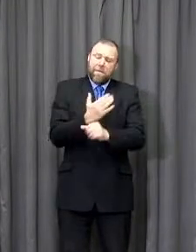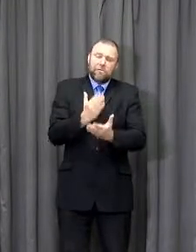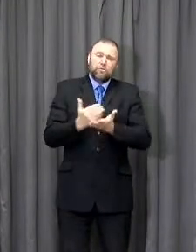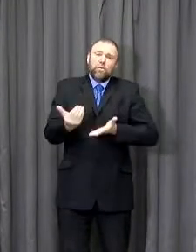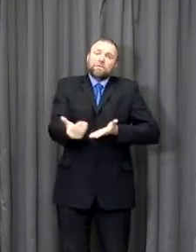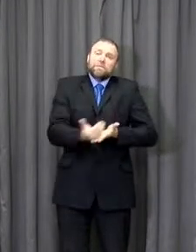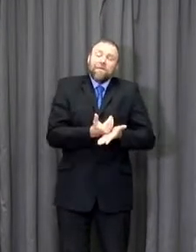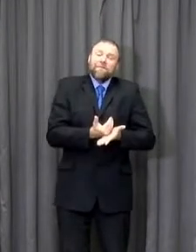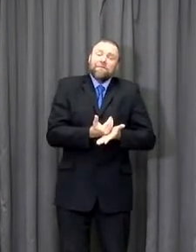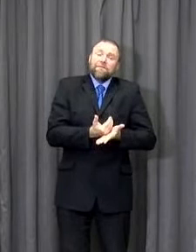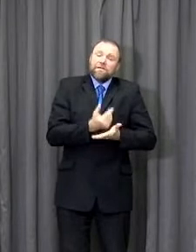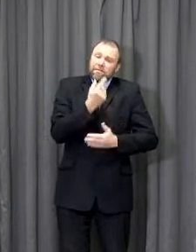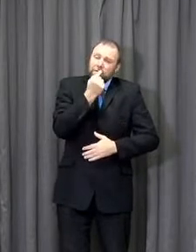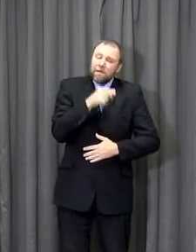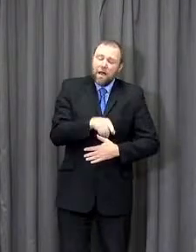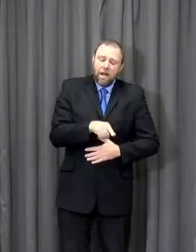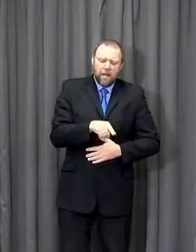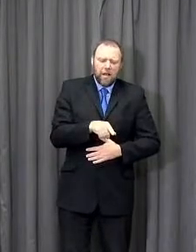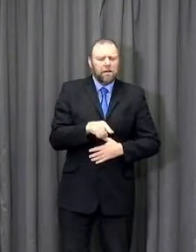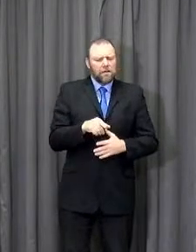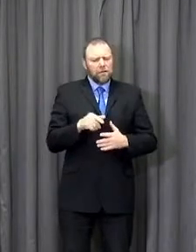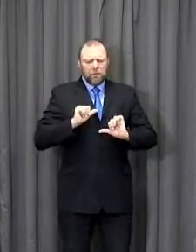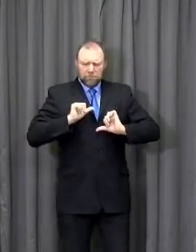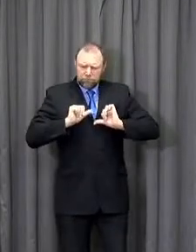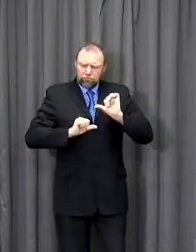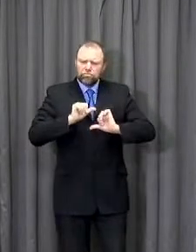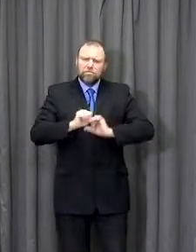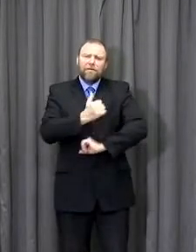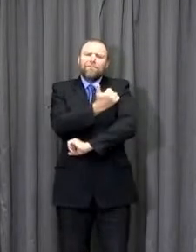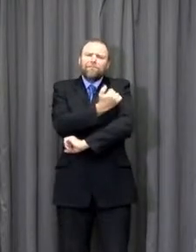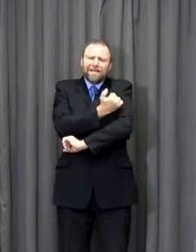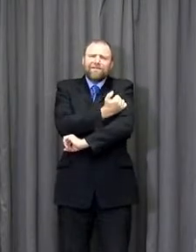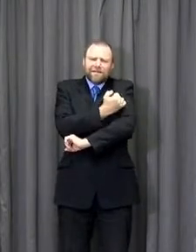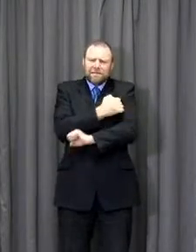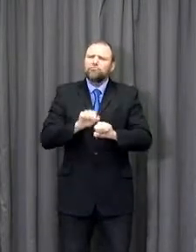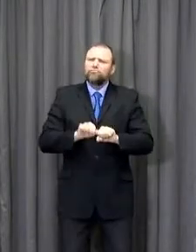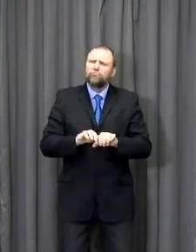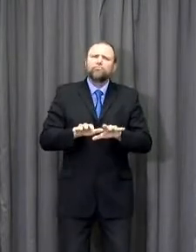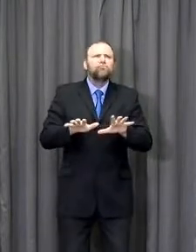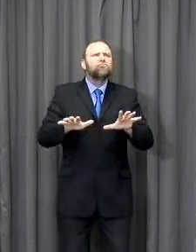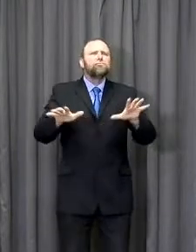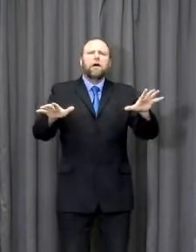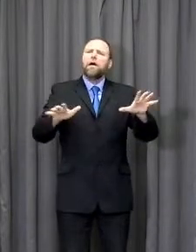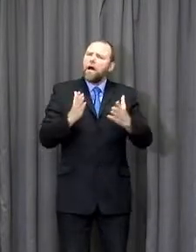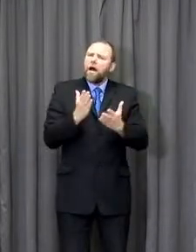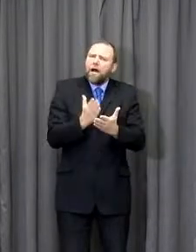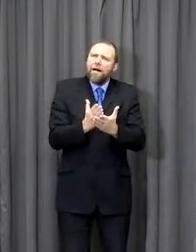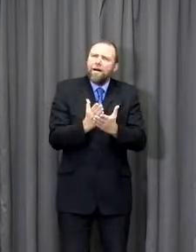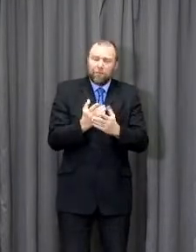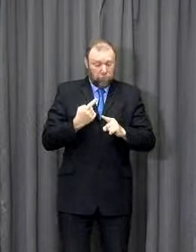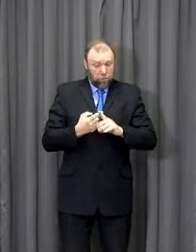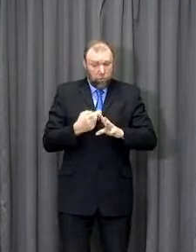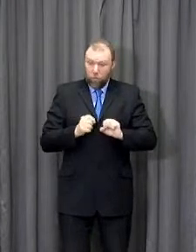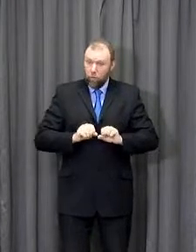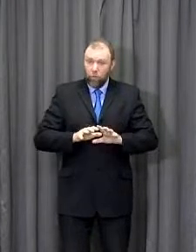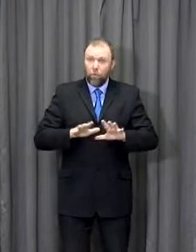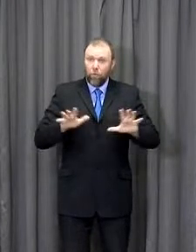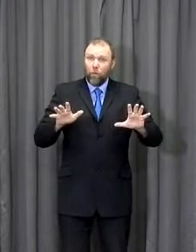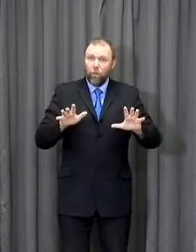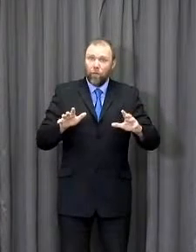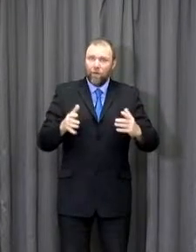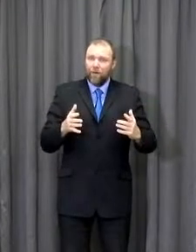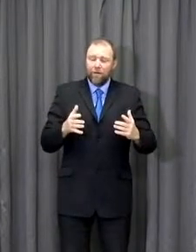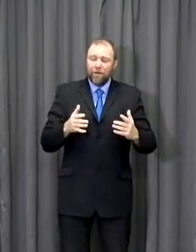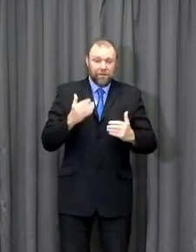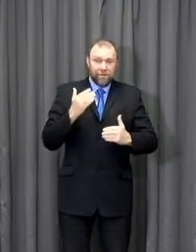rolling out this massive challenge of getting vaccines to everybody. We are vaccinating at an unprecedented rate. It's something